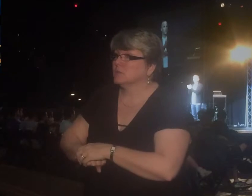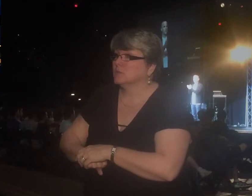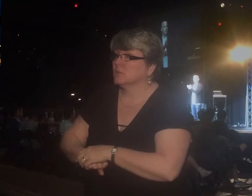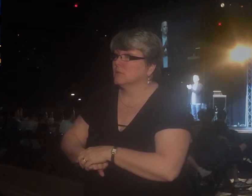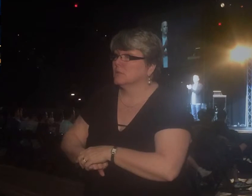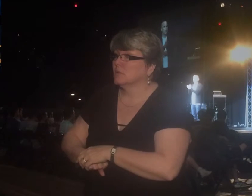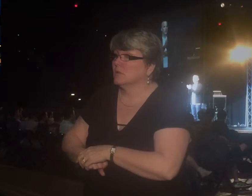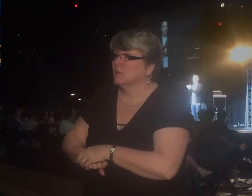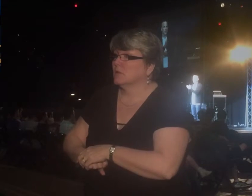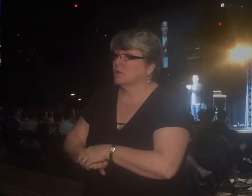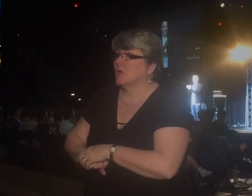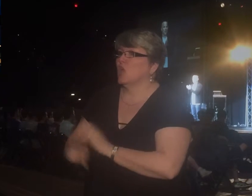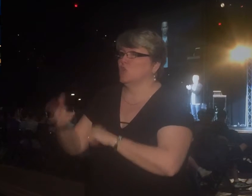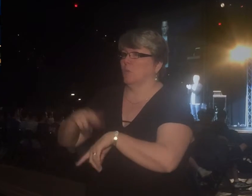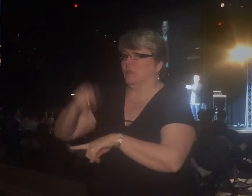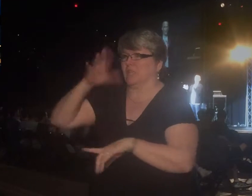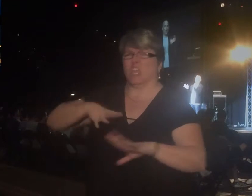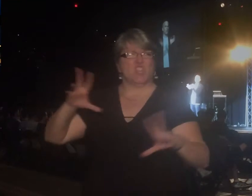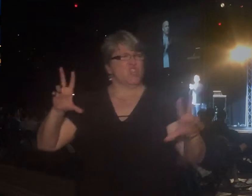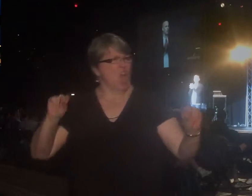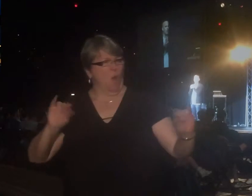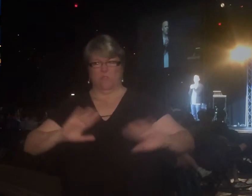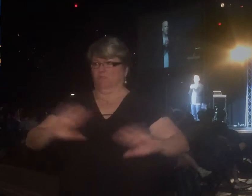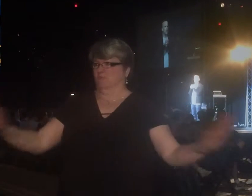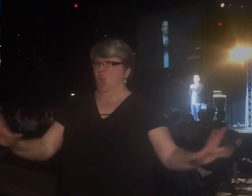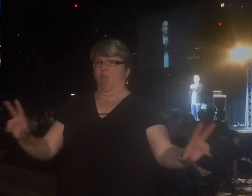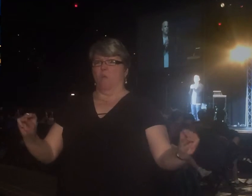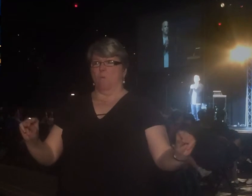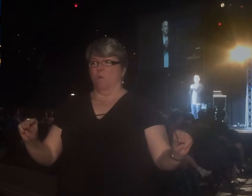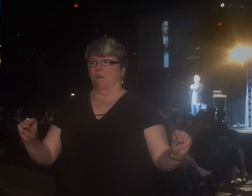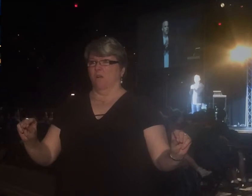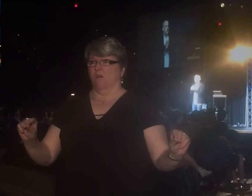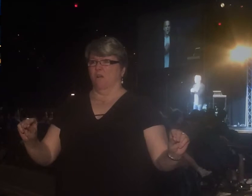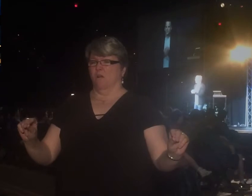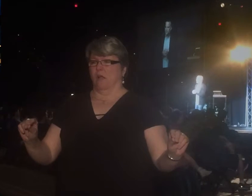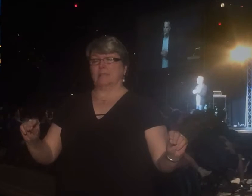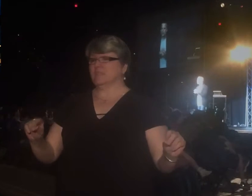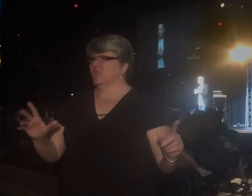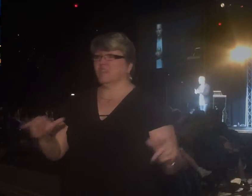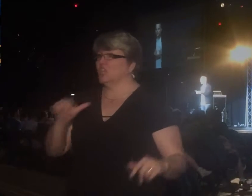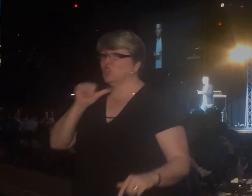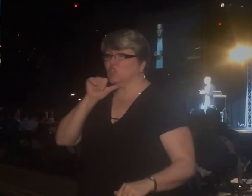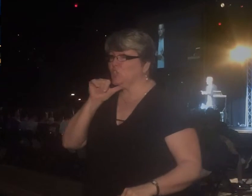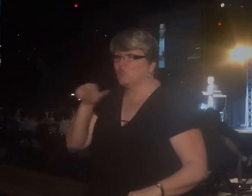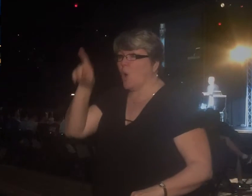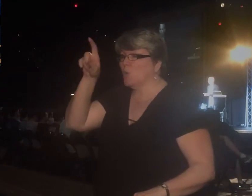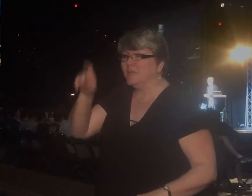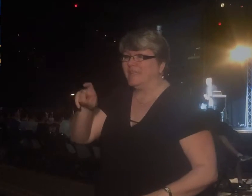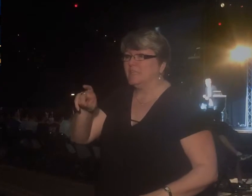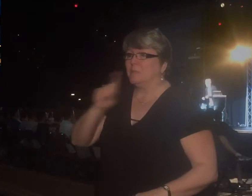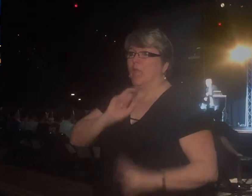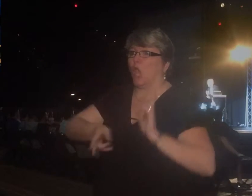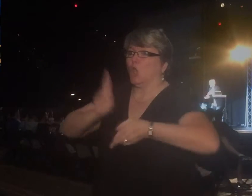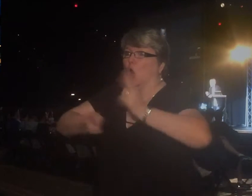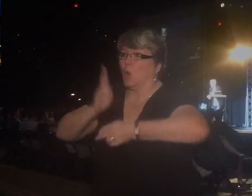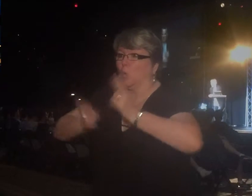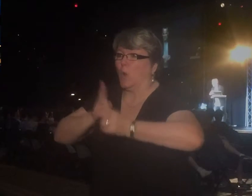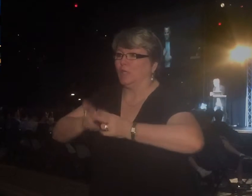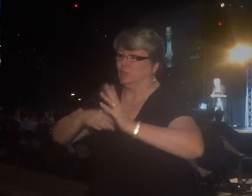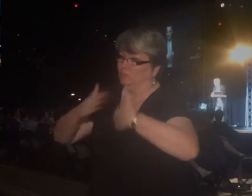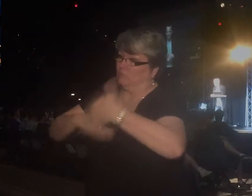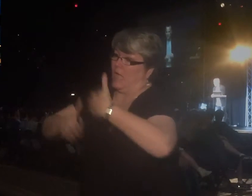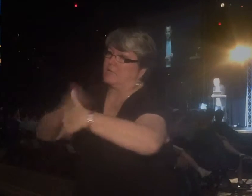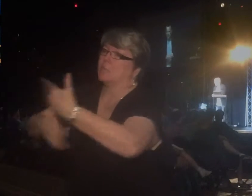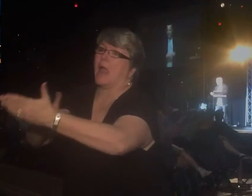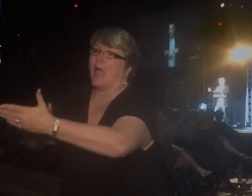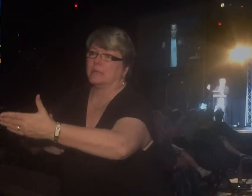next 6 months? And normally the guy goes, what? No. And I said, then you don't need to be in a